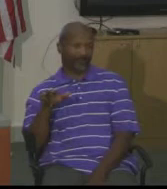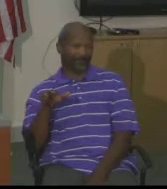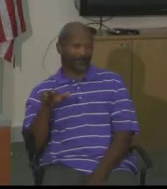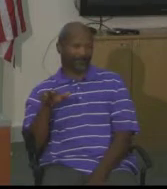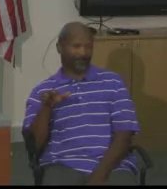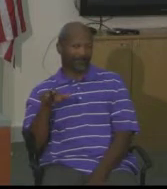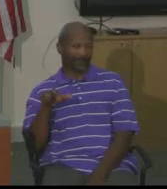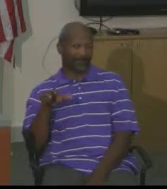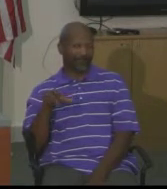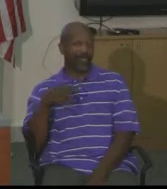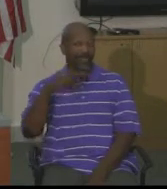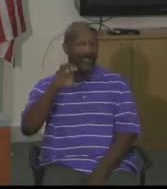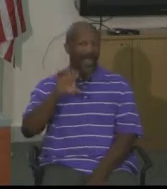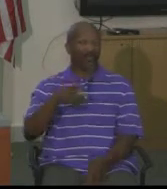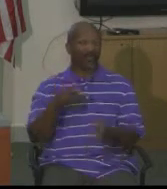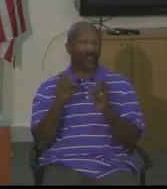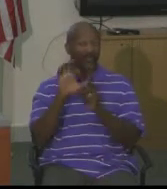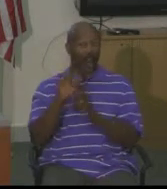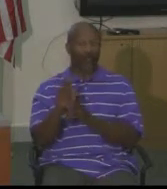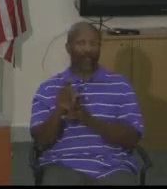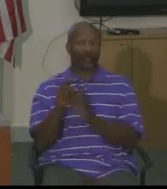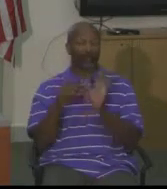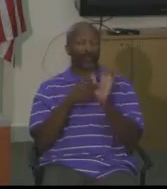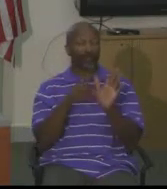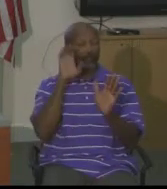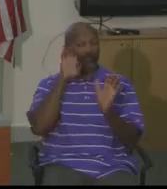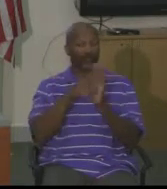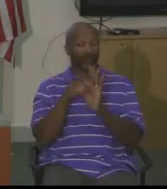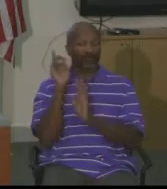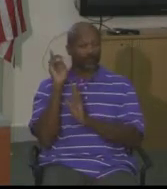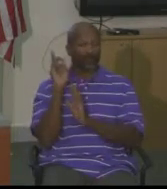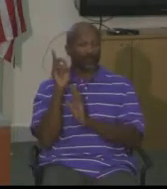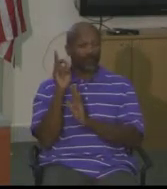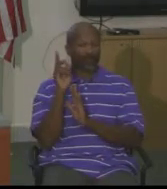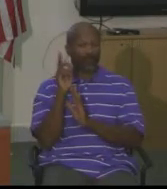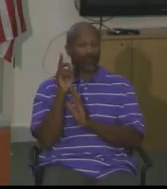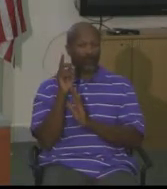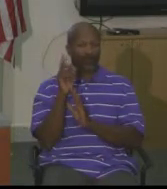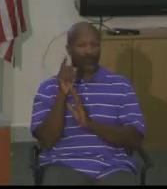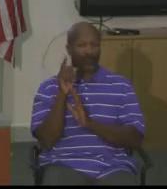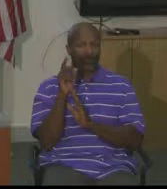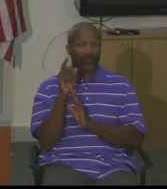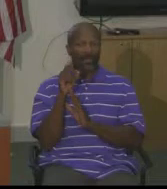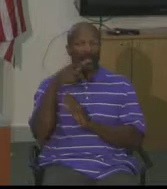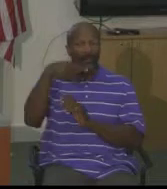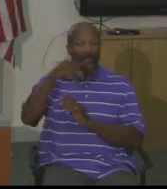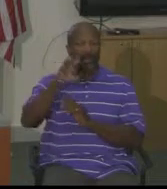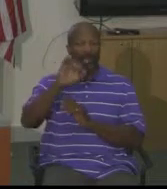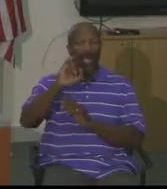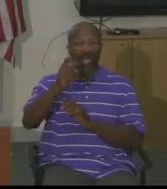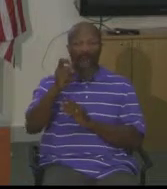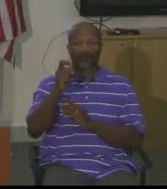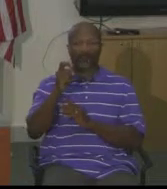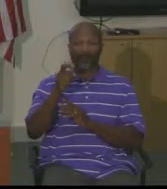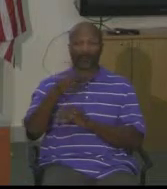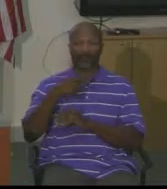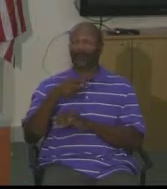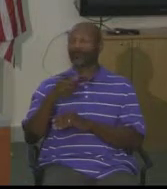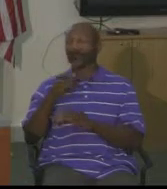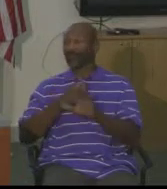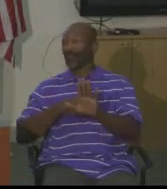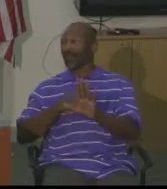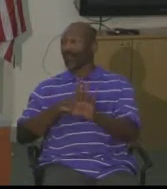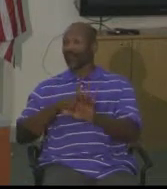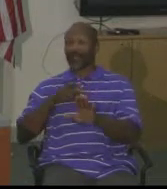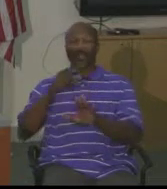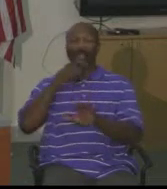Here's an example of a PCI Express card and PCIX. In fact, I just did the same thing.